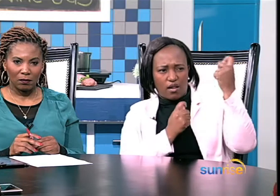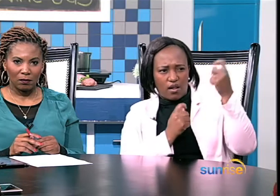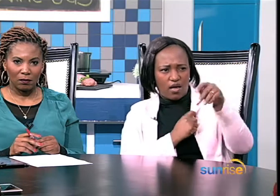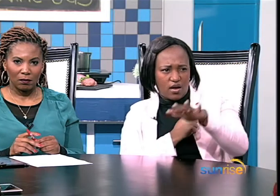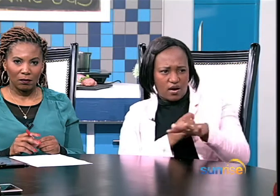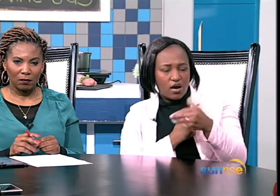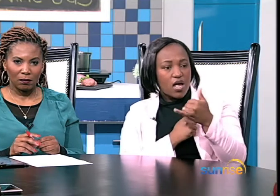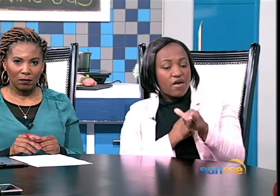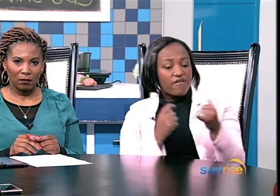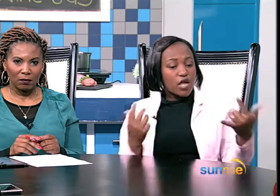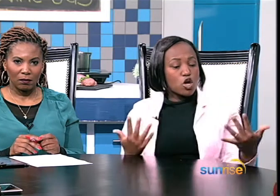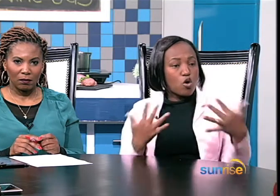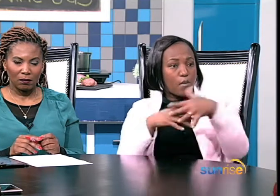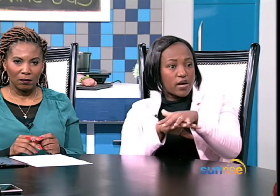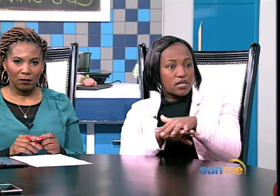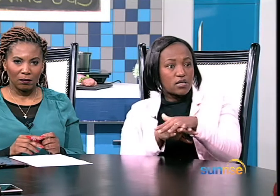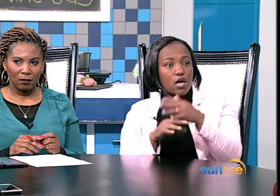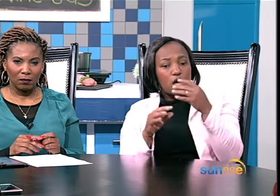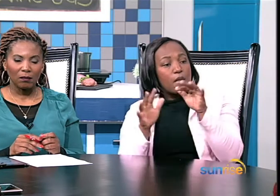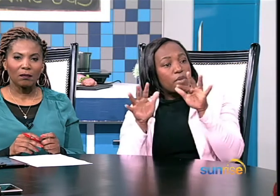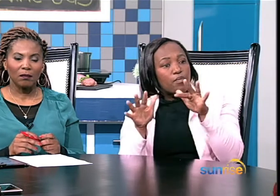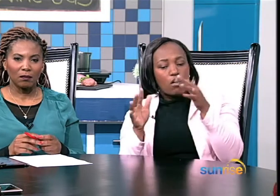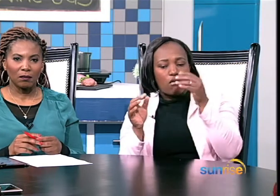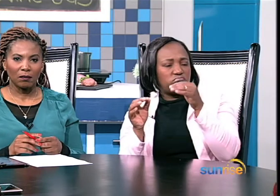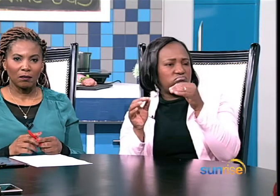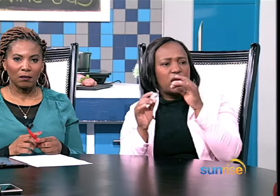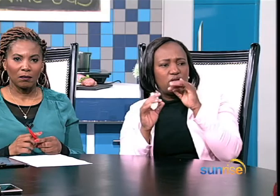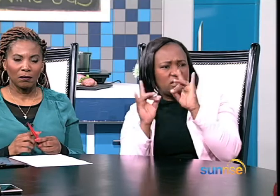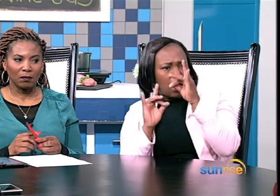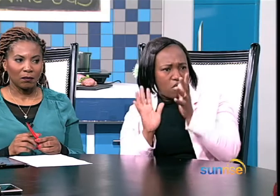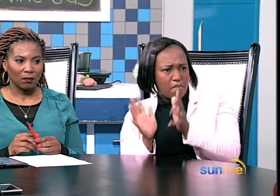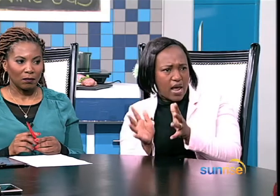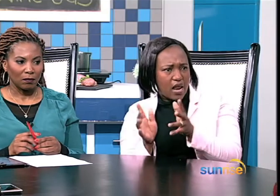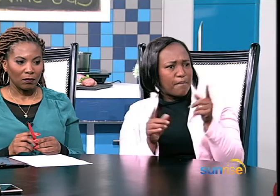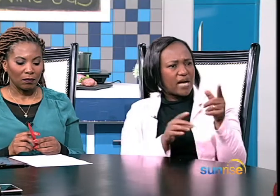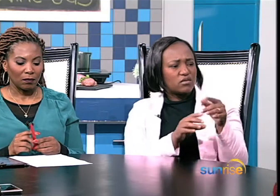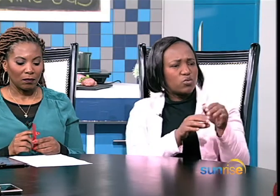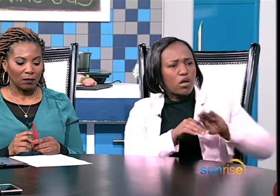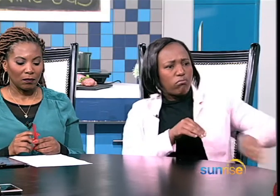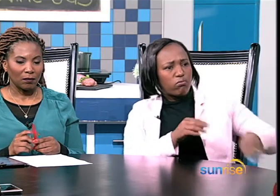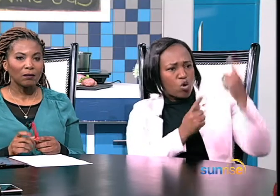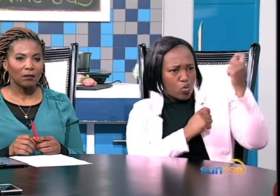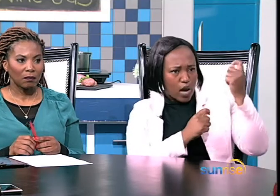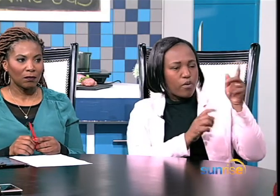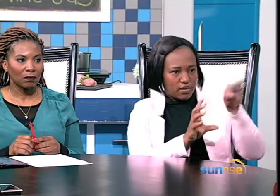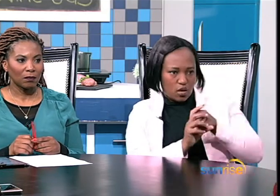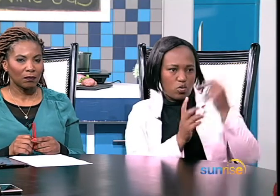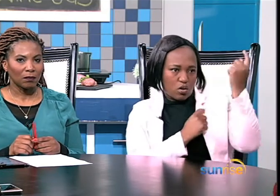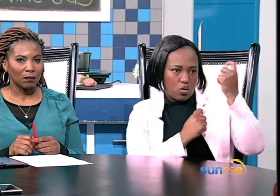only incorporating people who are in the urban area, then it's going to be leaving other people outside the margins. Remember, the rural area, you